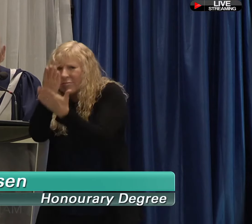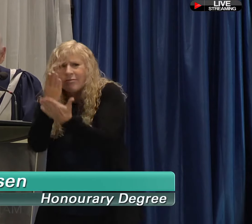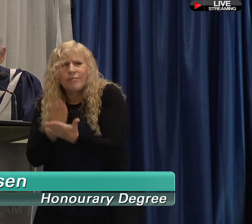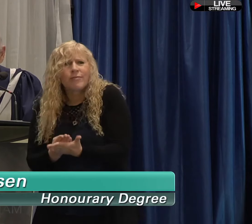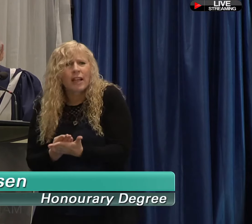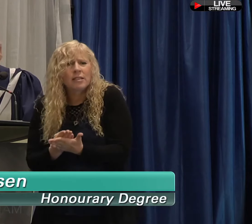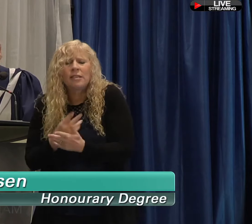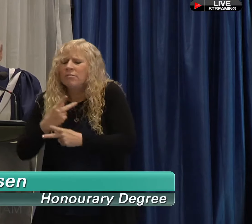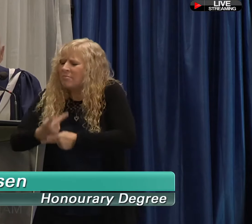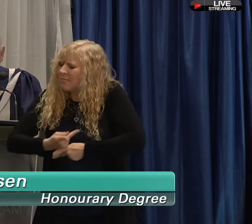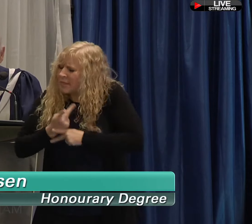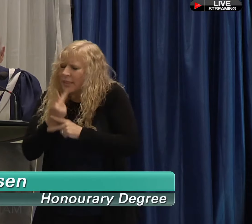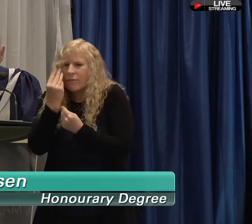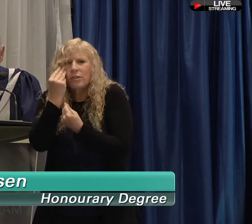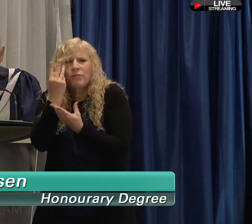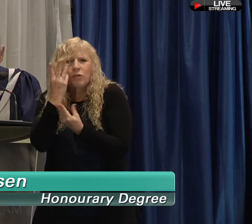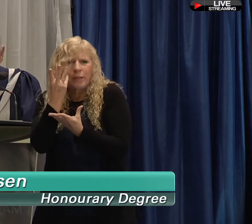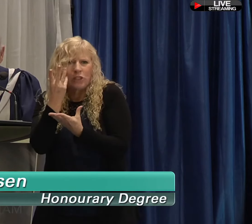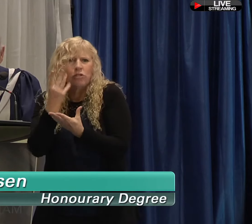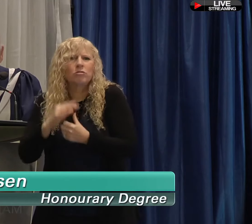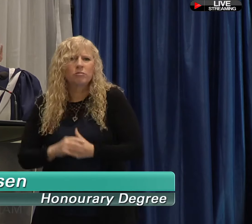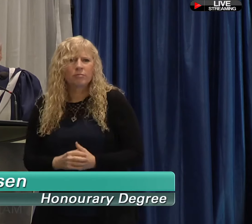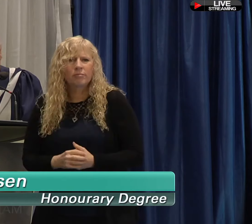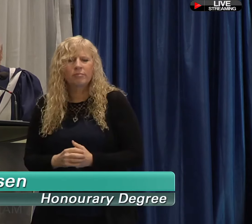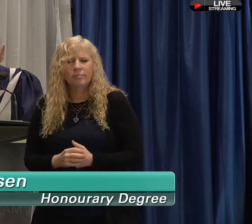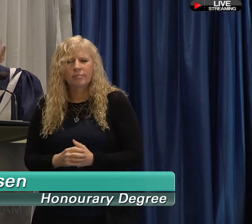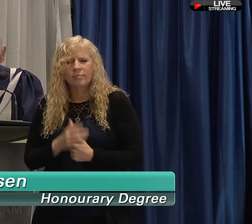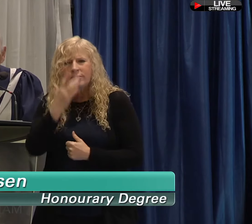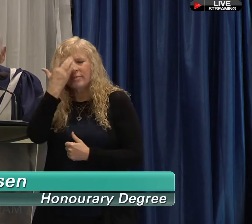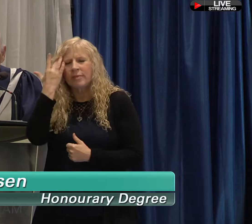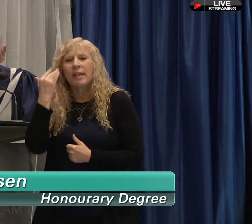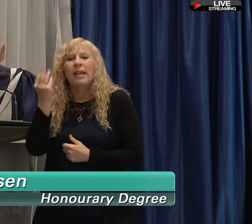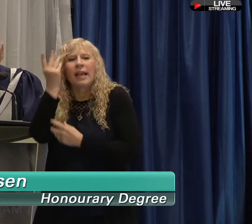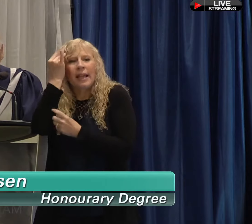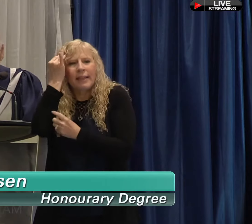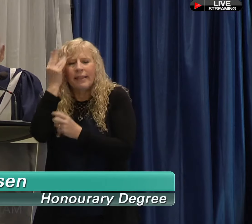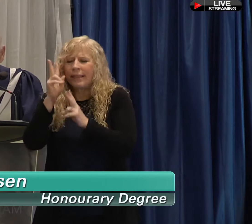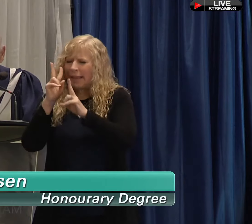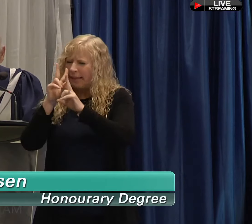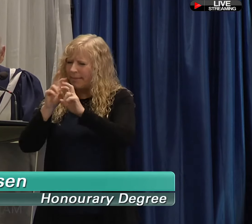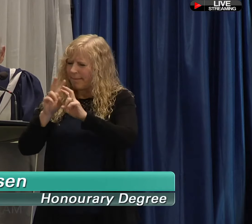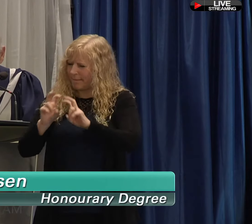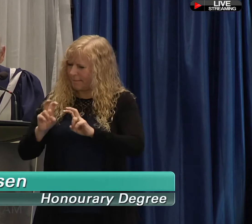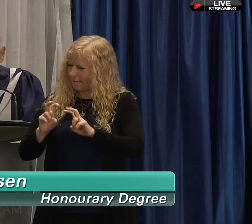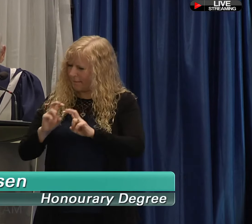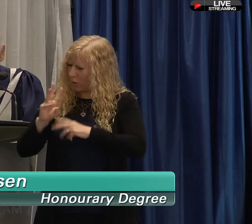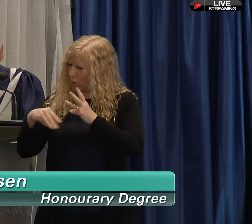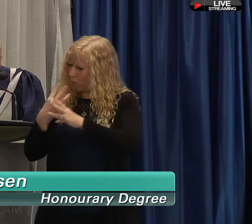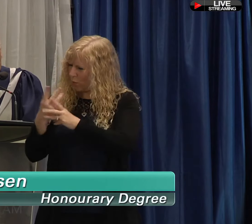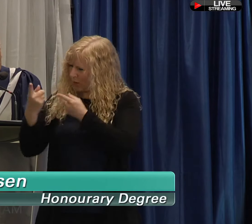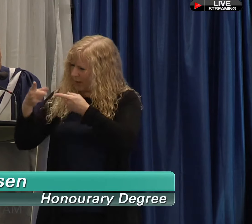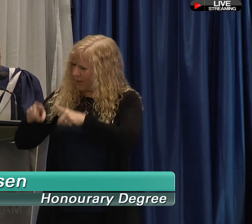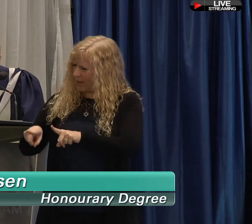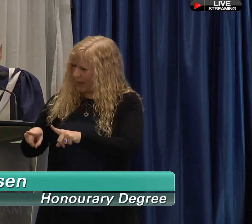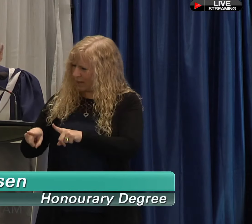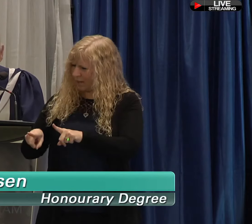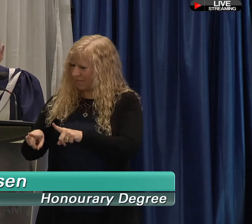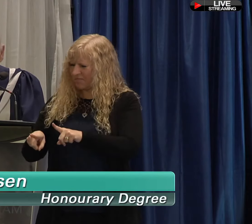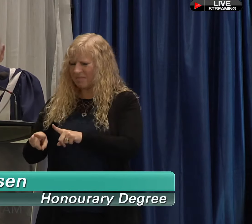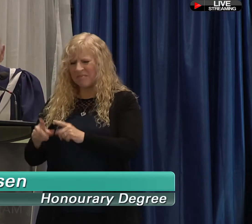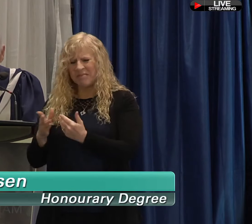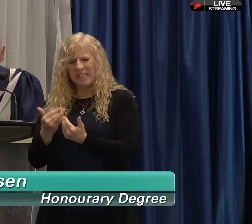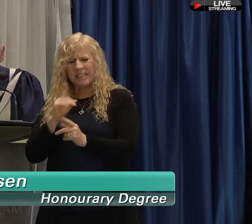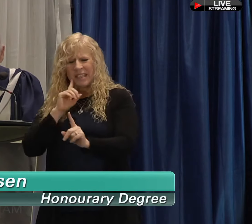information you encounter. Think critically about world events and don't accept an easy answer.